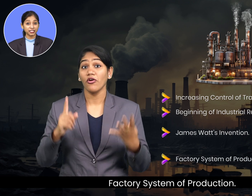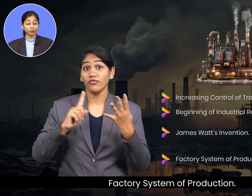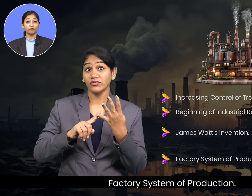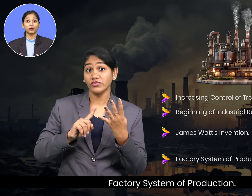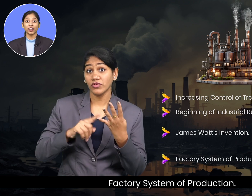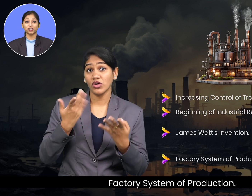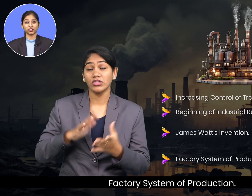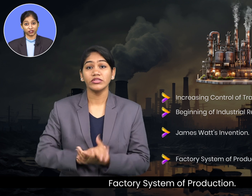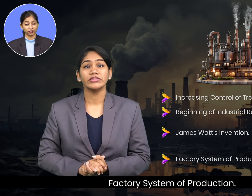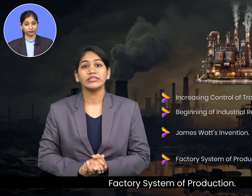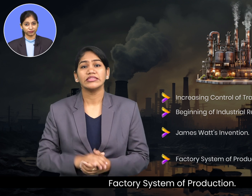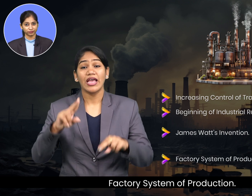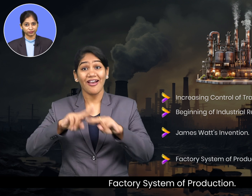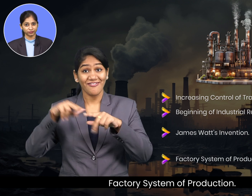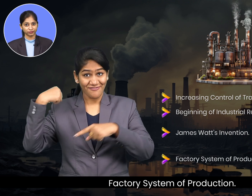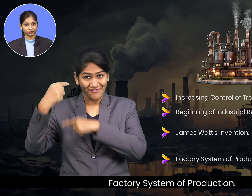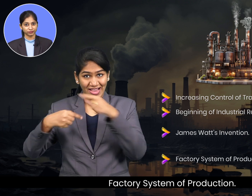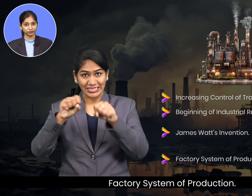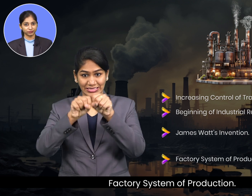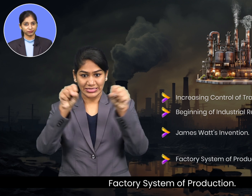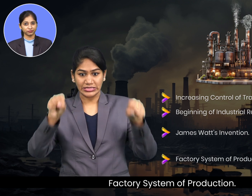Factory system of production.